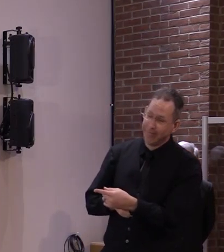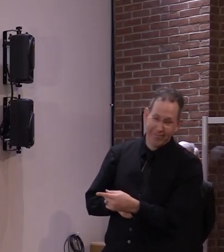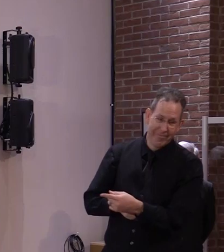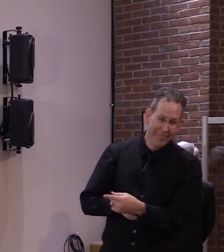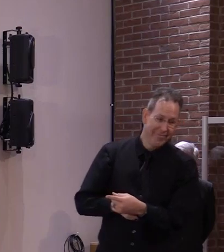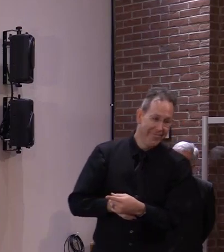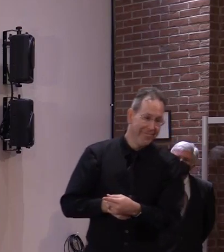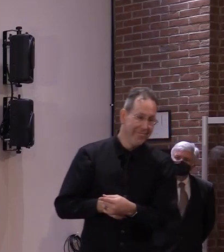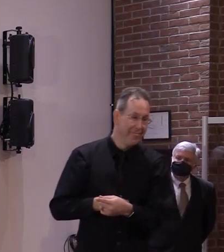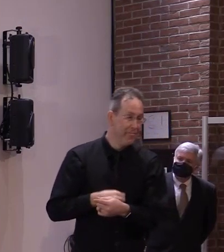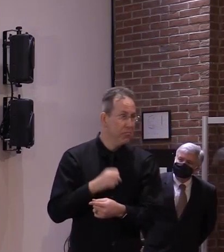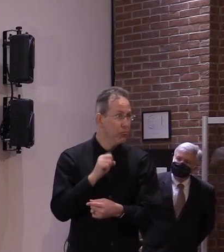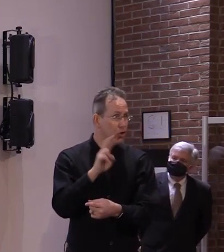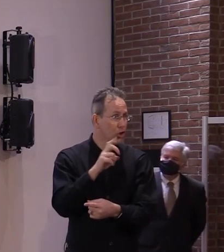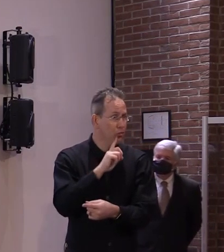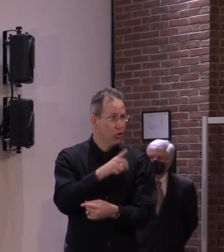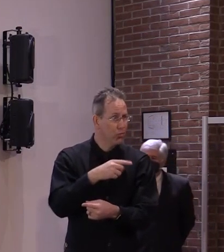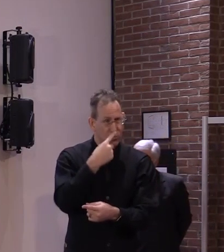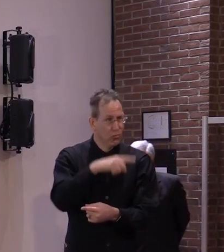That's it. Thanks.